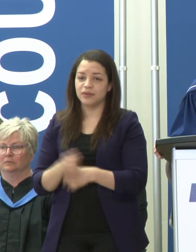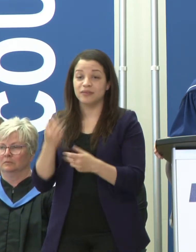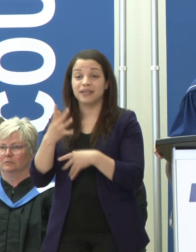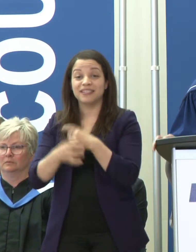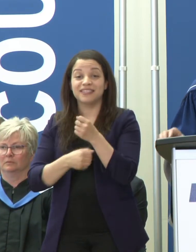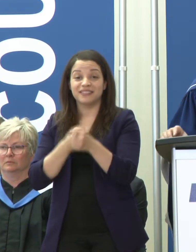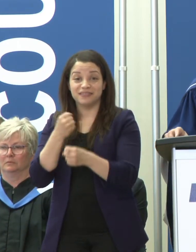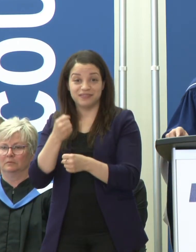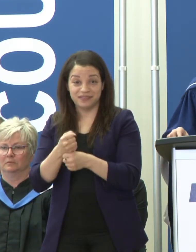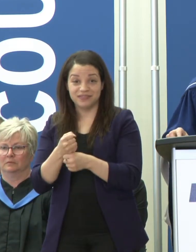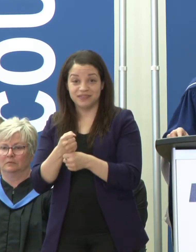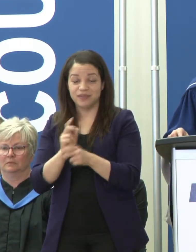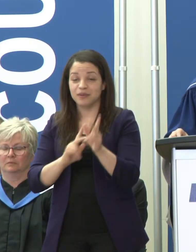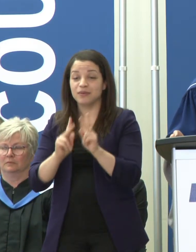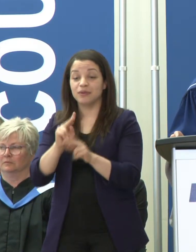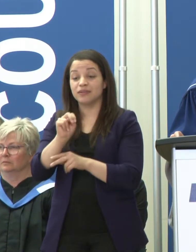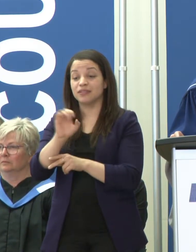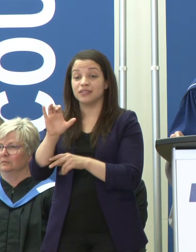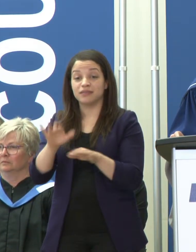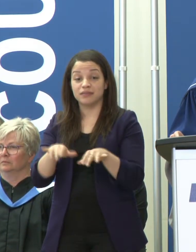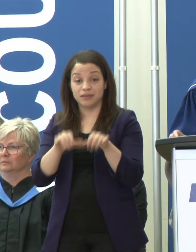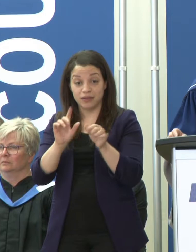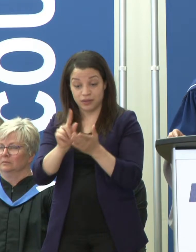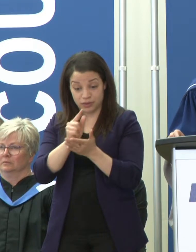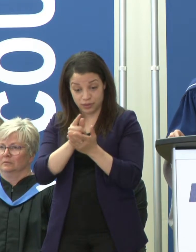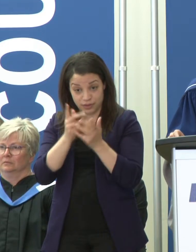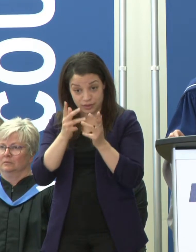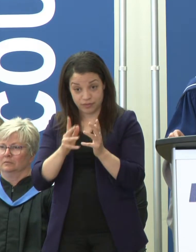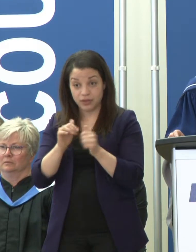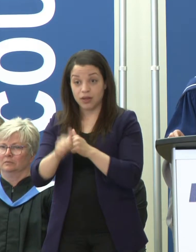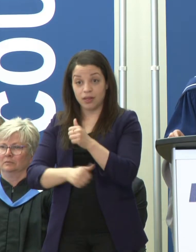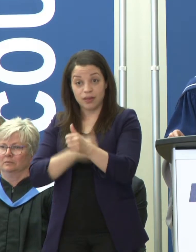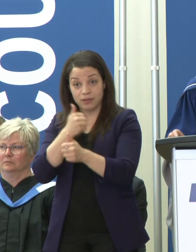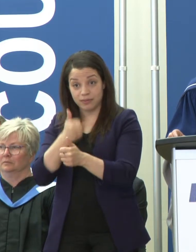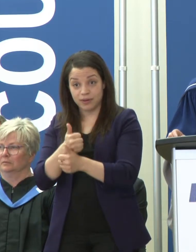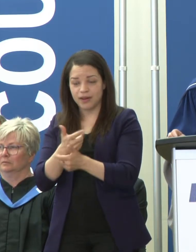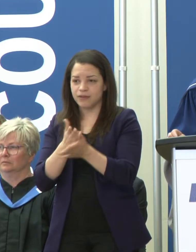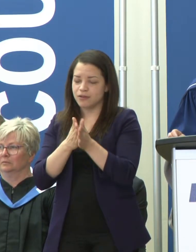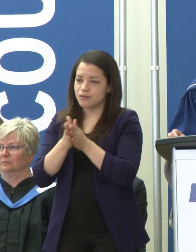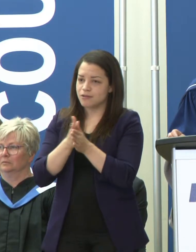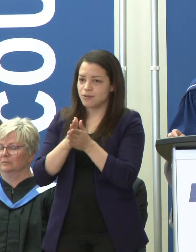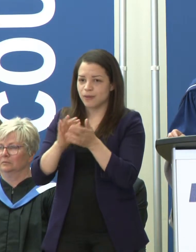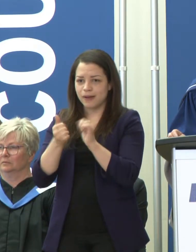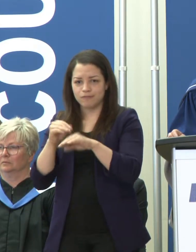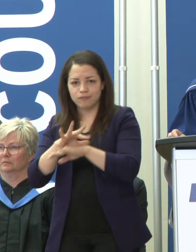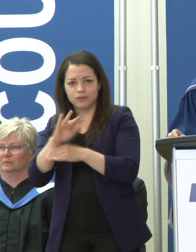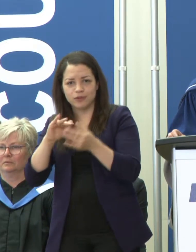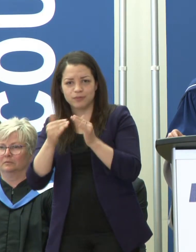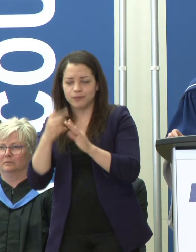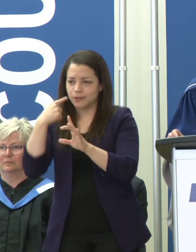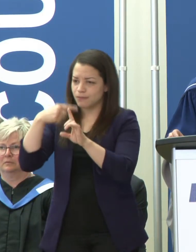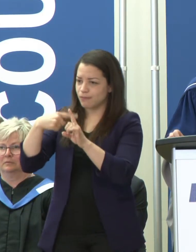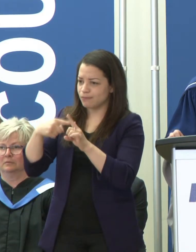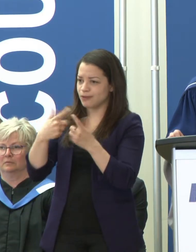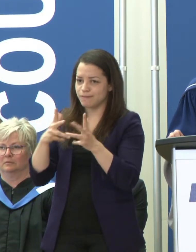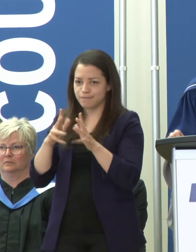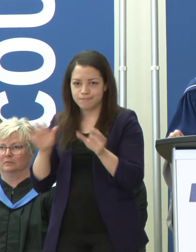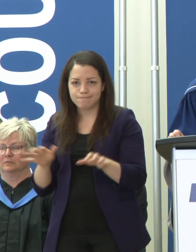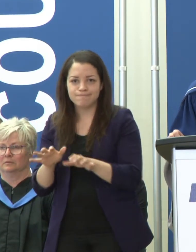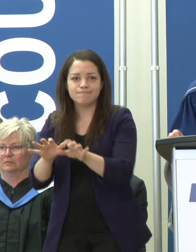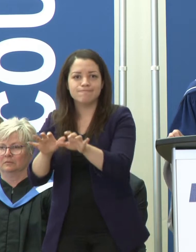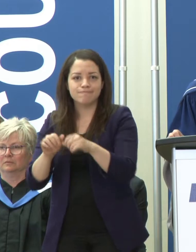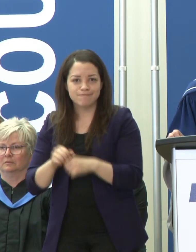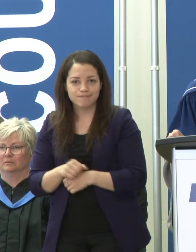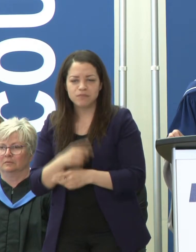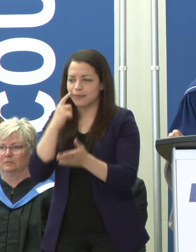alumni have been driven by a passion to find ways to have a positive impact on their communities. I want to acknowledge